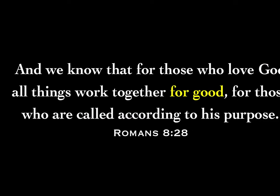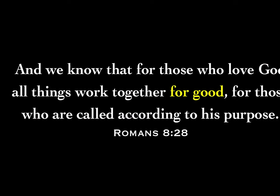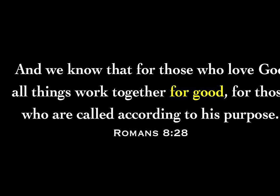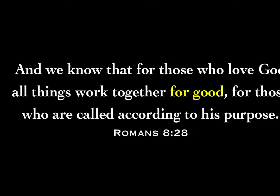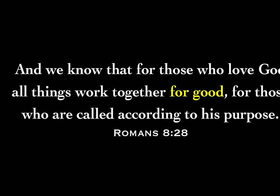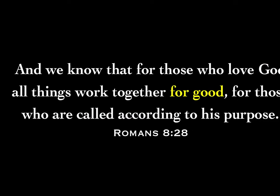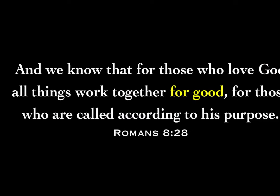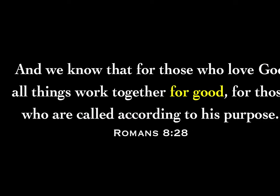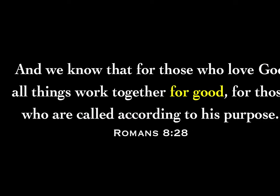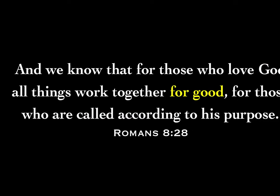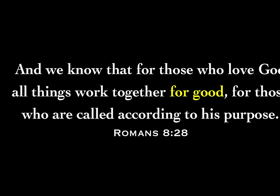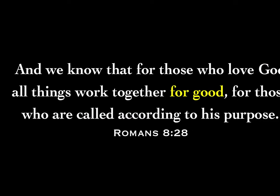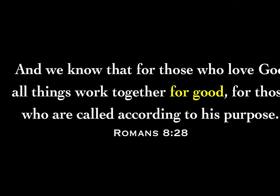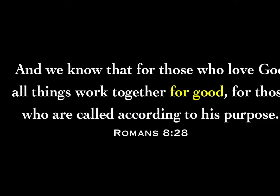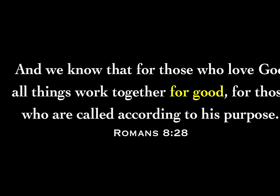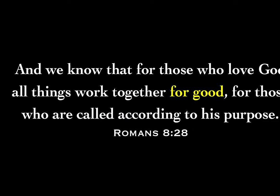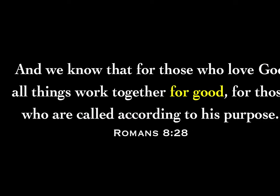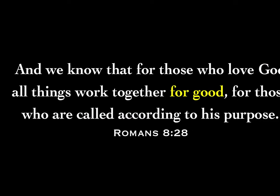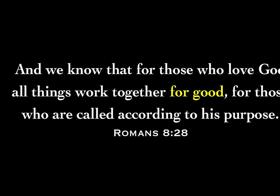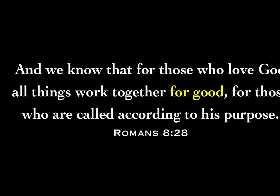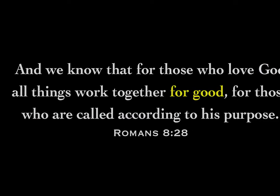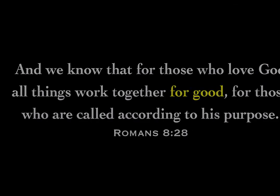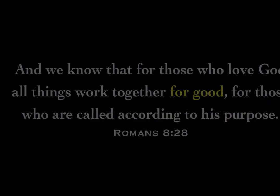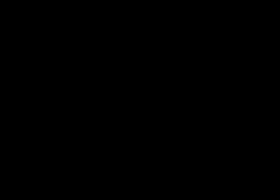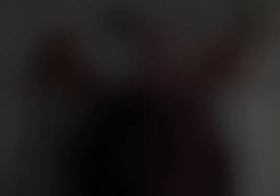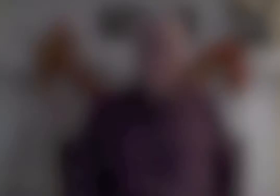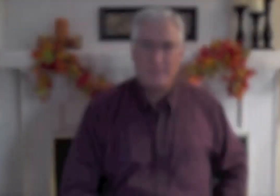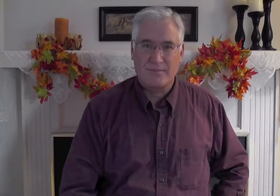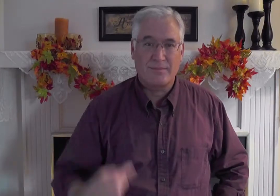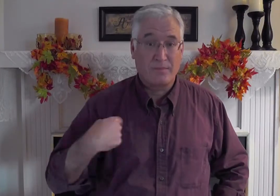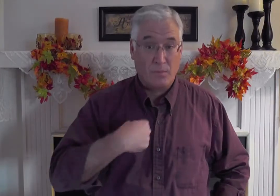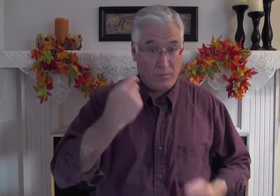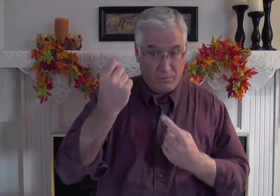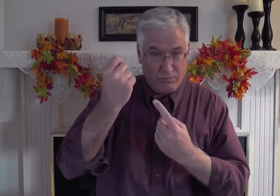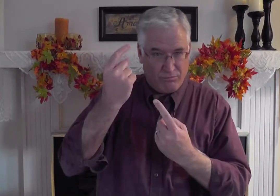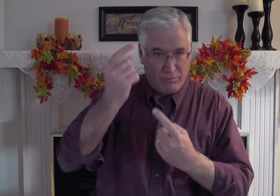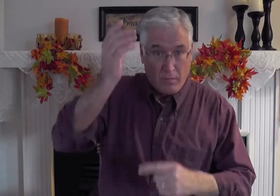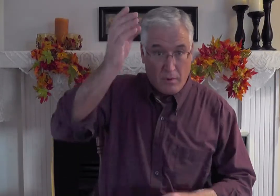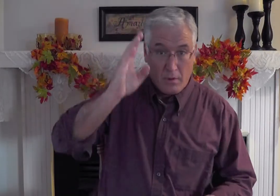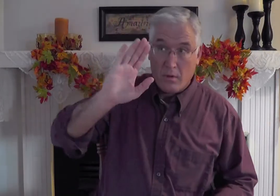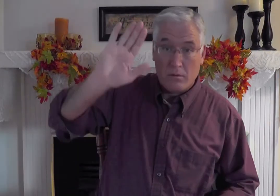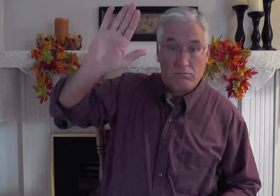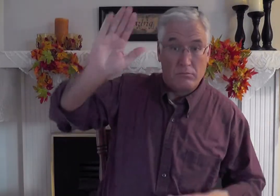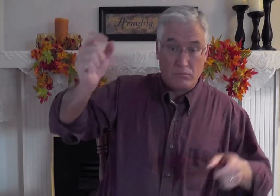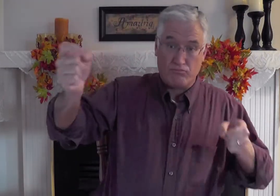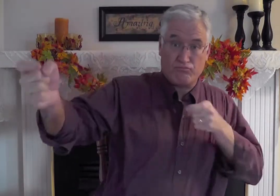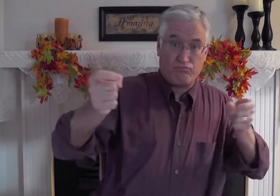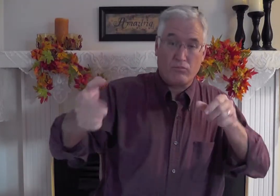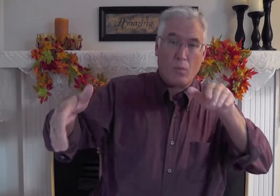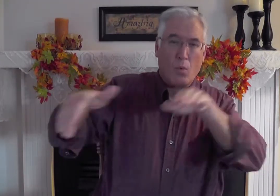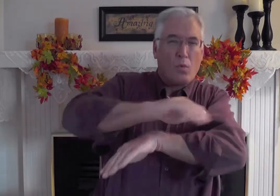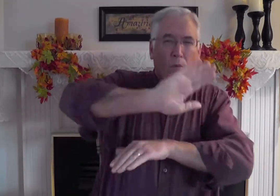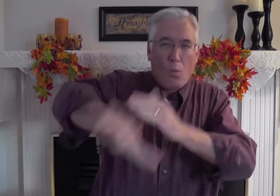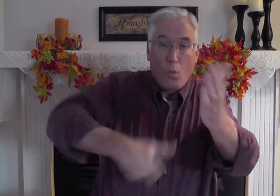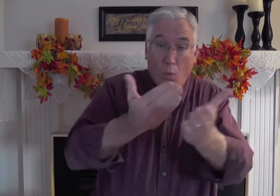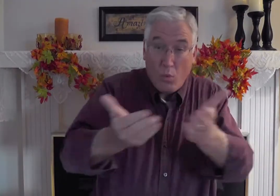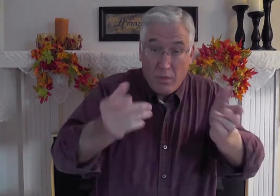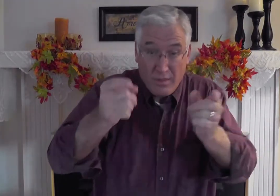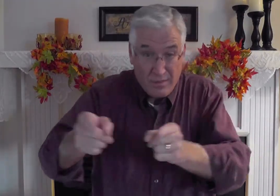work together for good, for those who are called according to his purpose. Our understanding that God is sovereign over